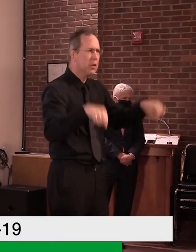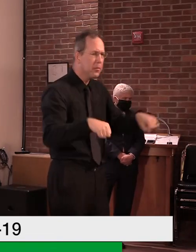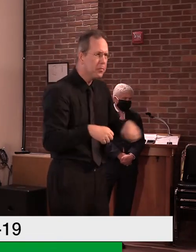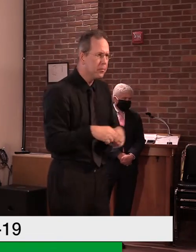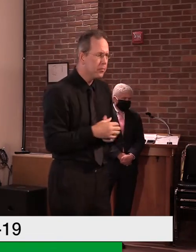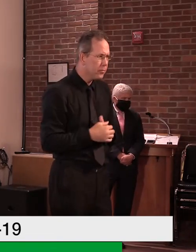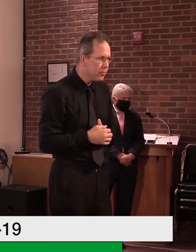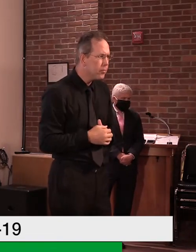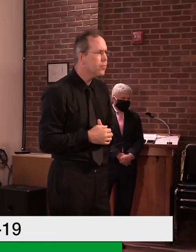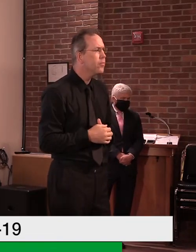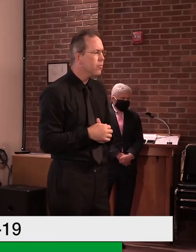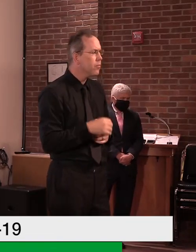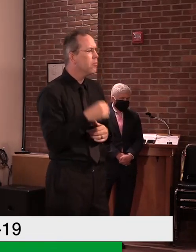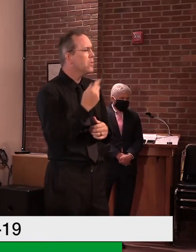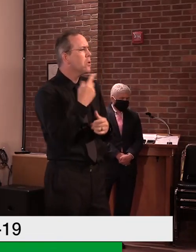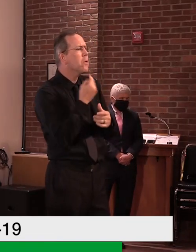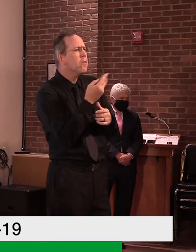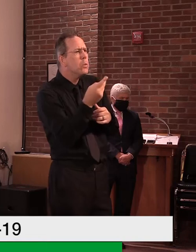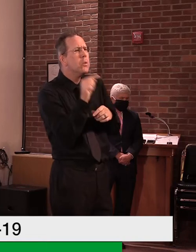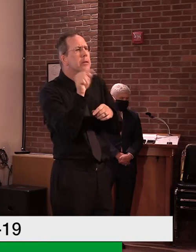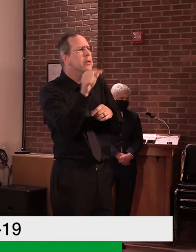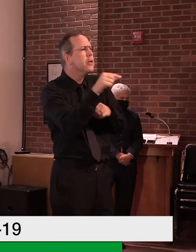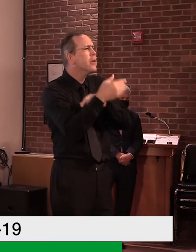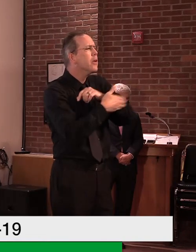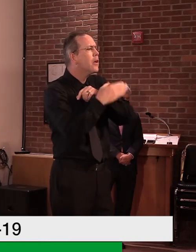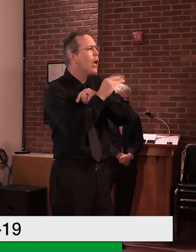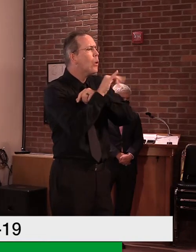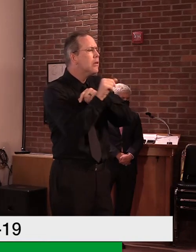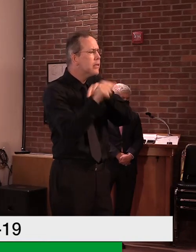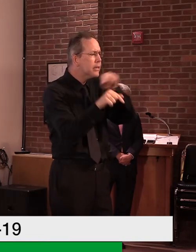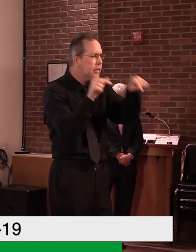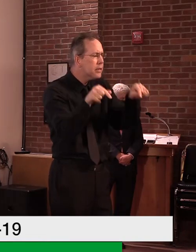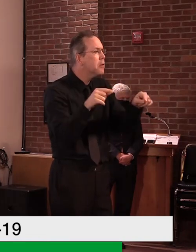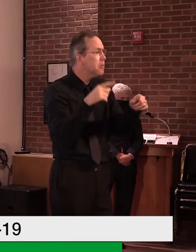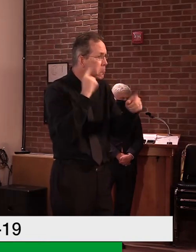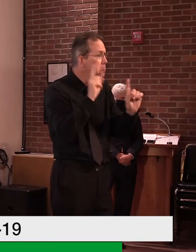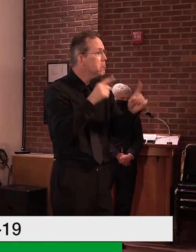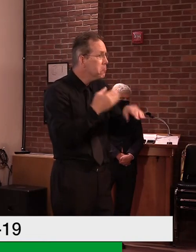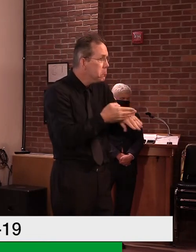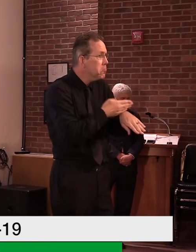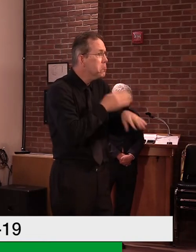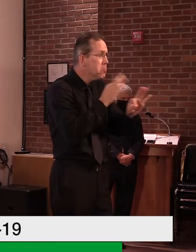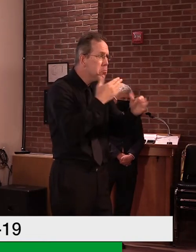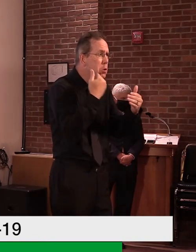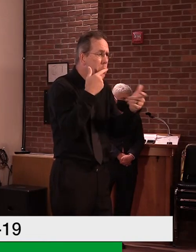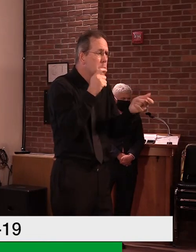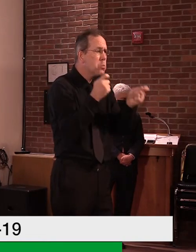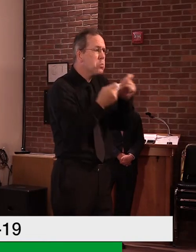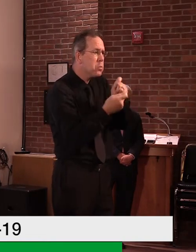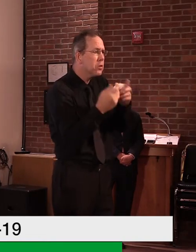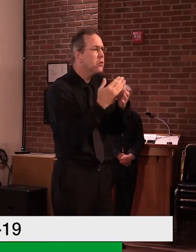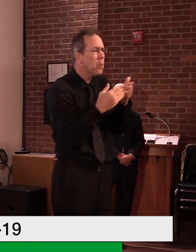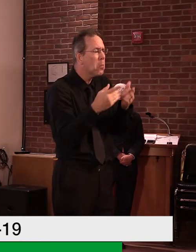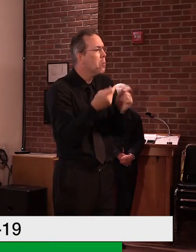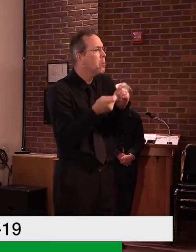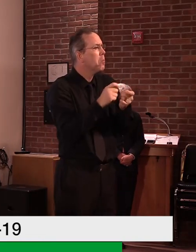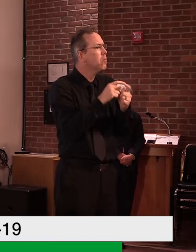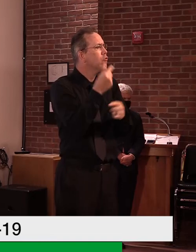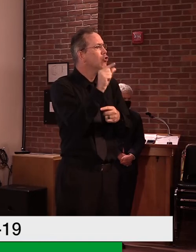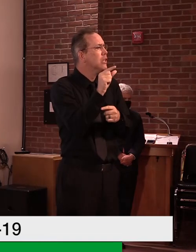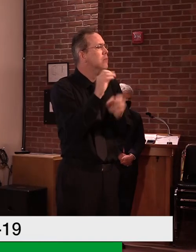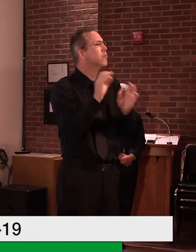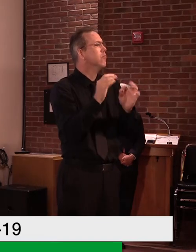and scattered counties across our region that saw improvement this week, with them moving to green status. And there are many more counties